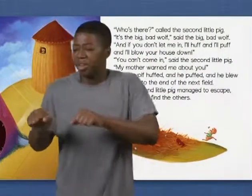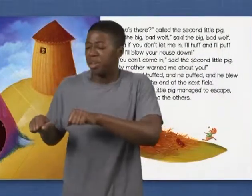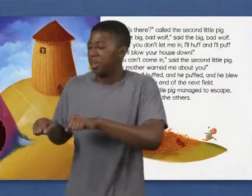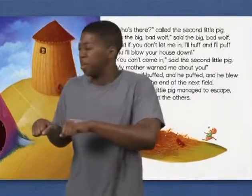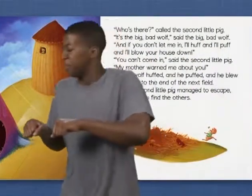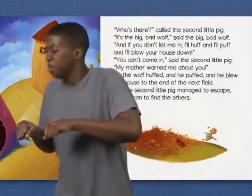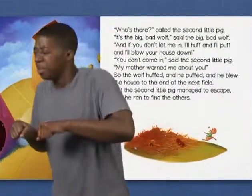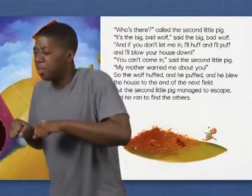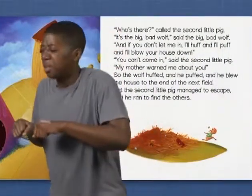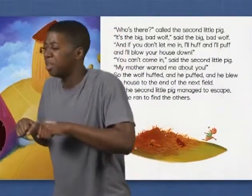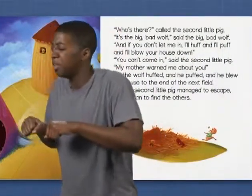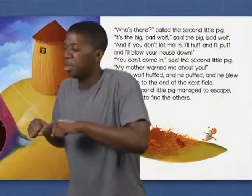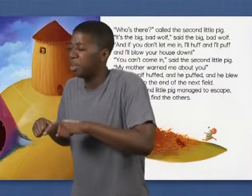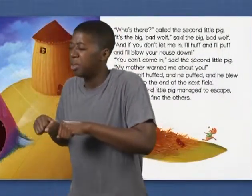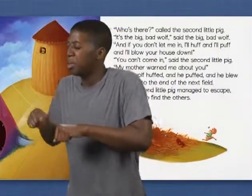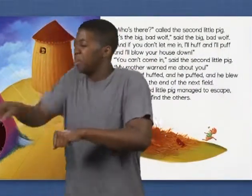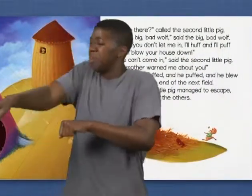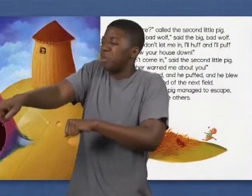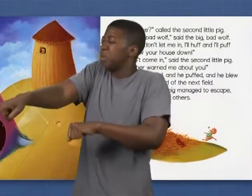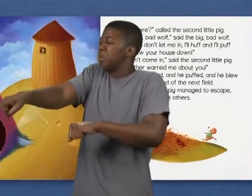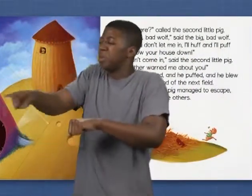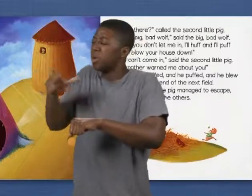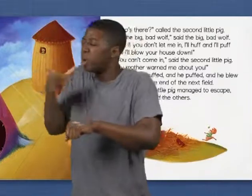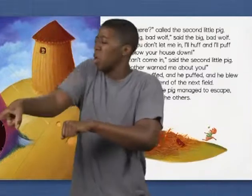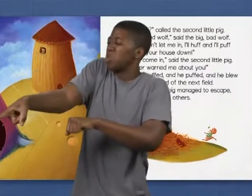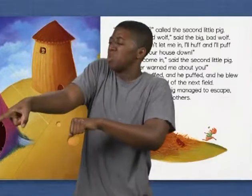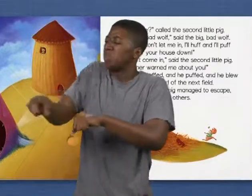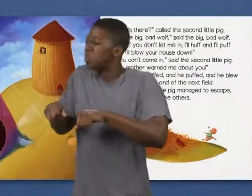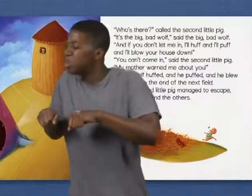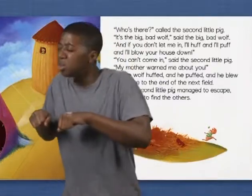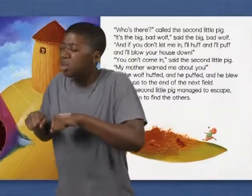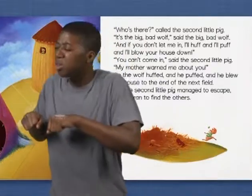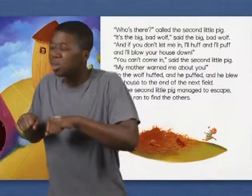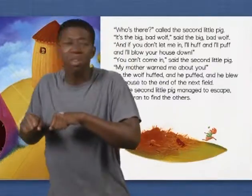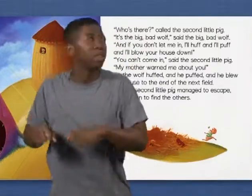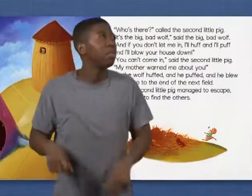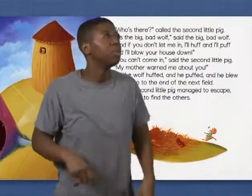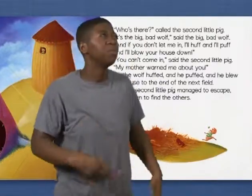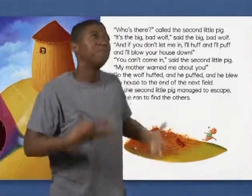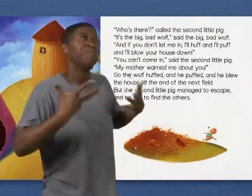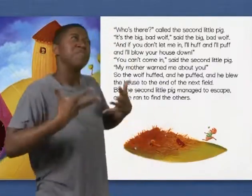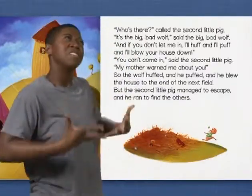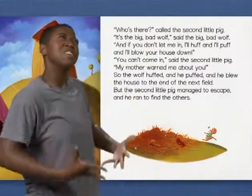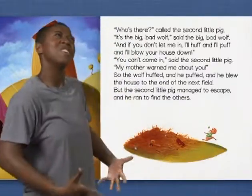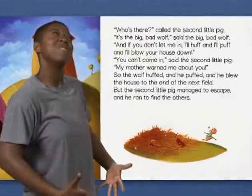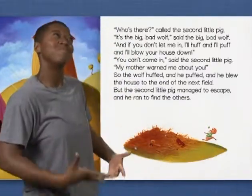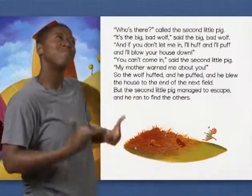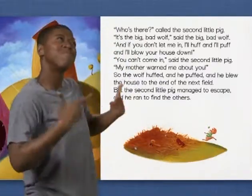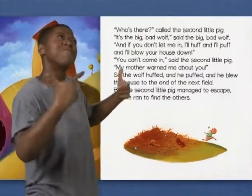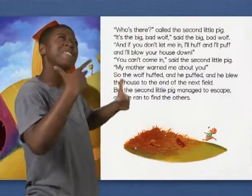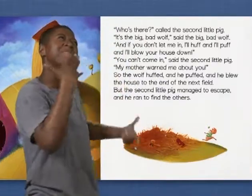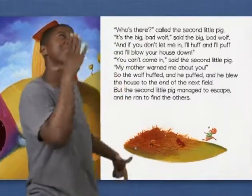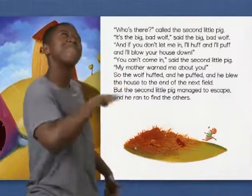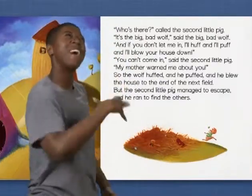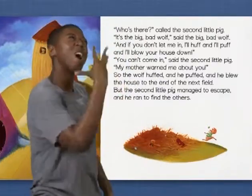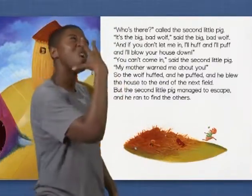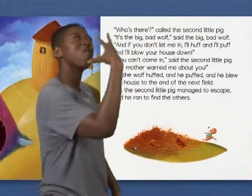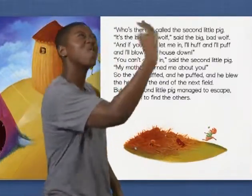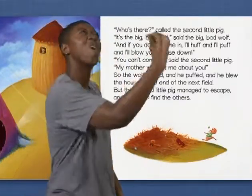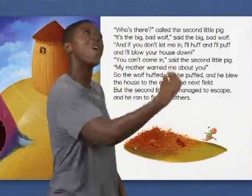The Who's there? Called the second little pig. It's the big bad wolf, said the big bad